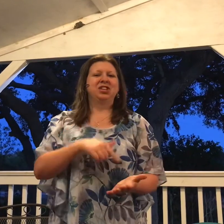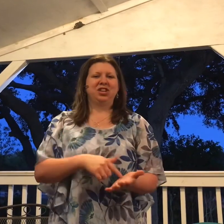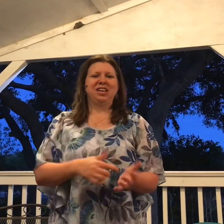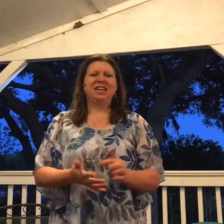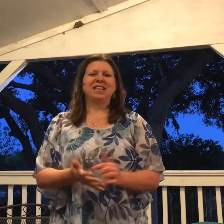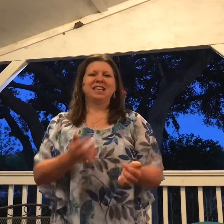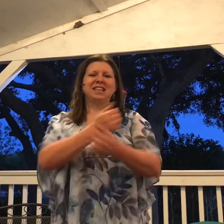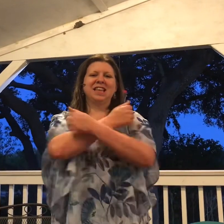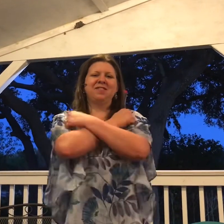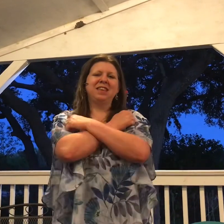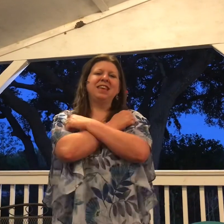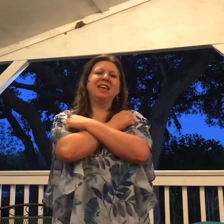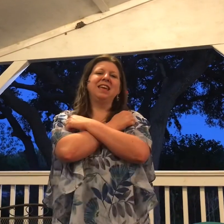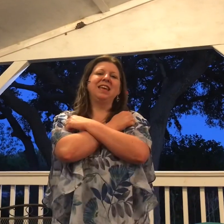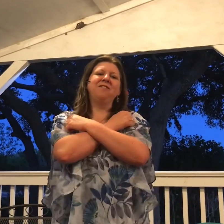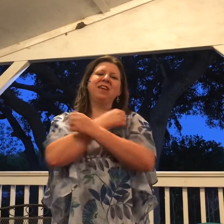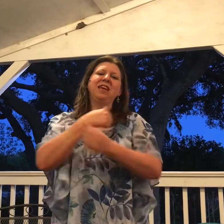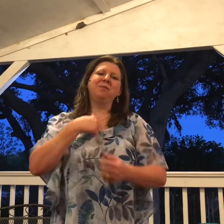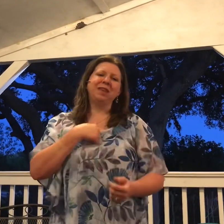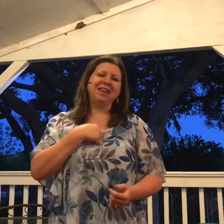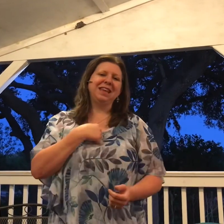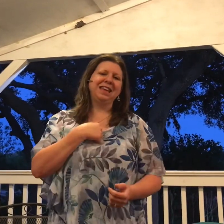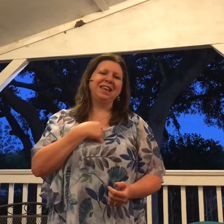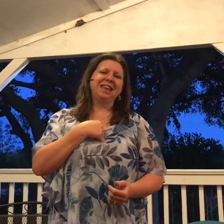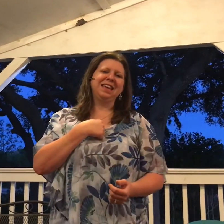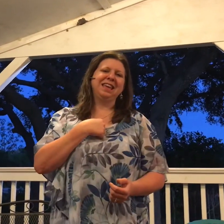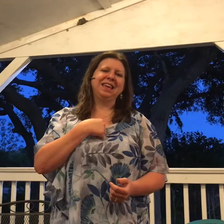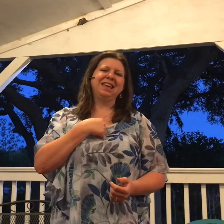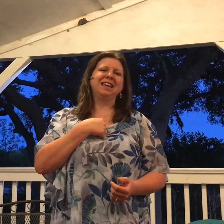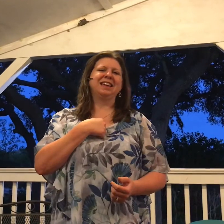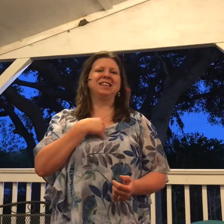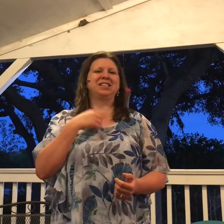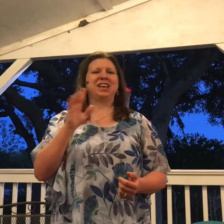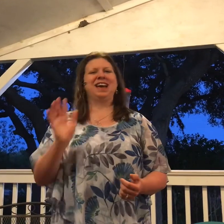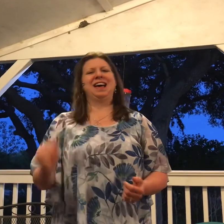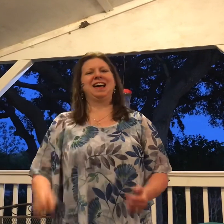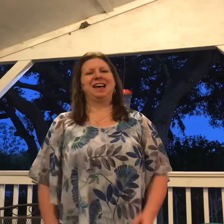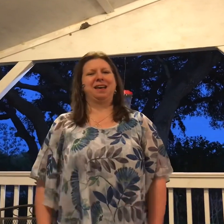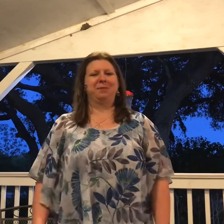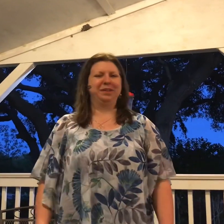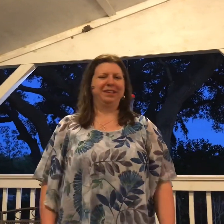Jesus loves even me. Good job.